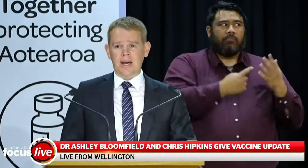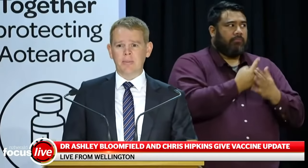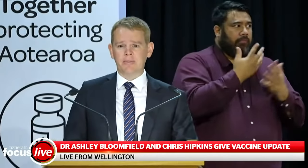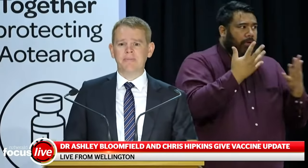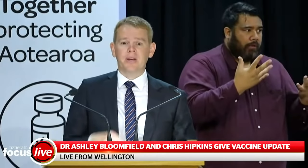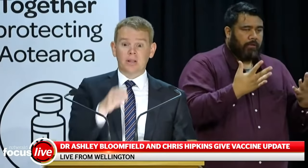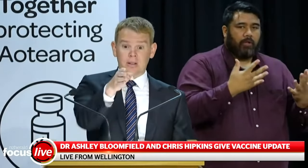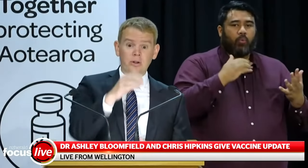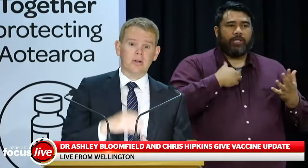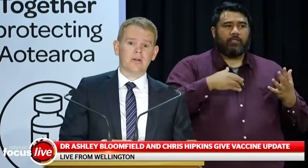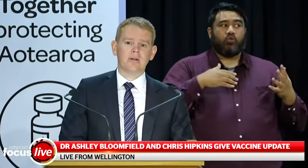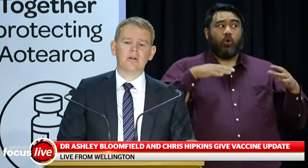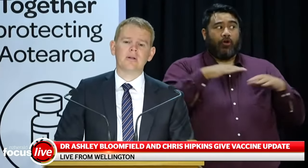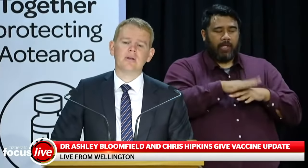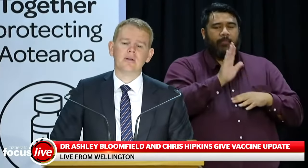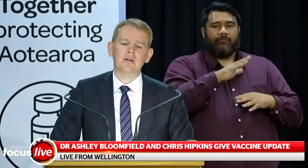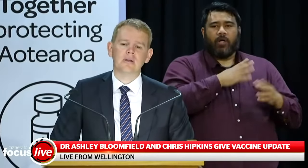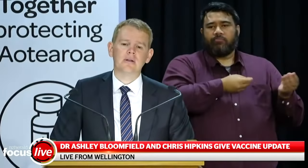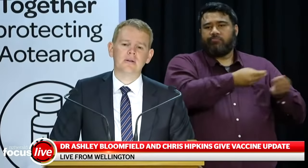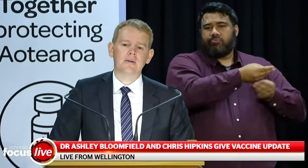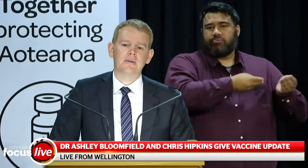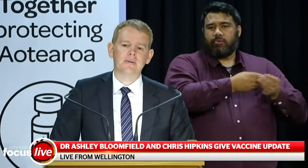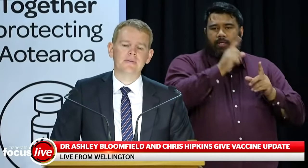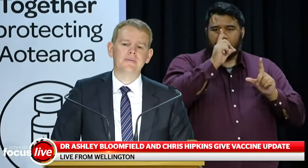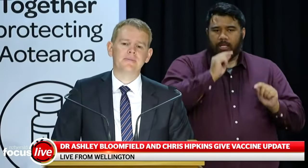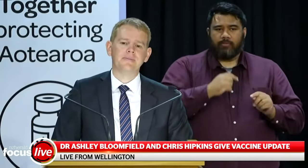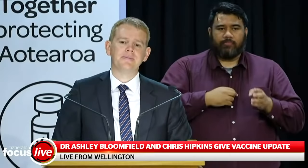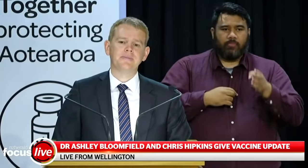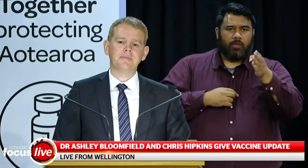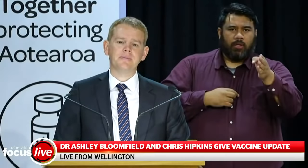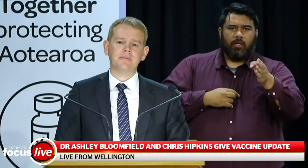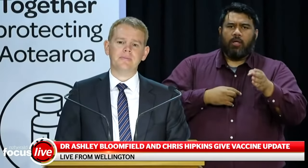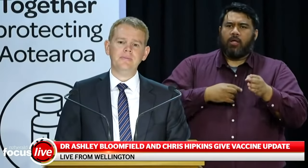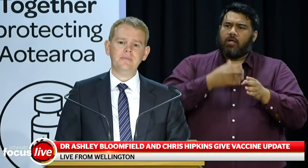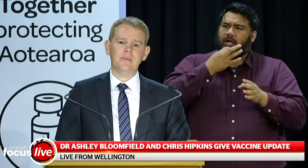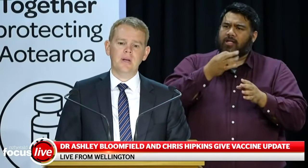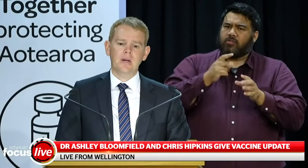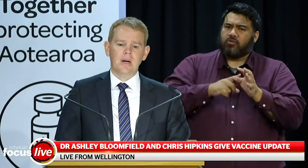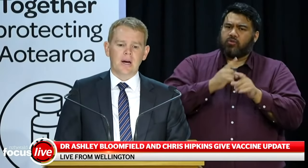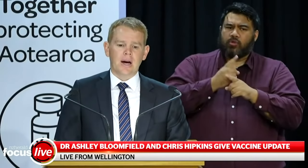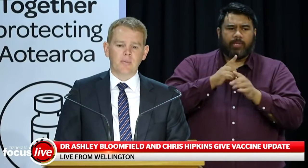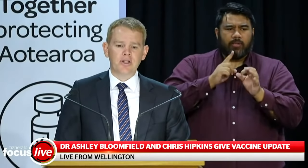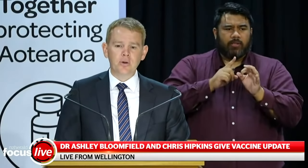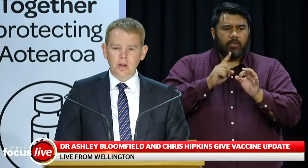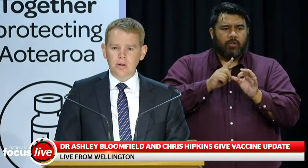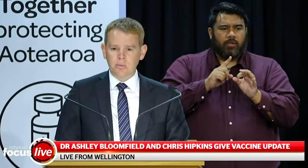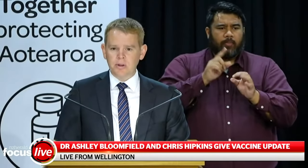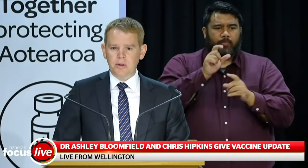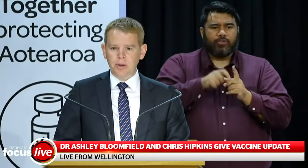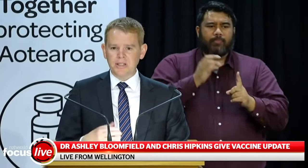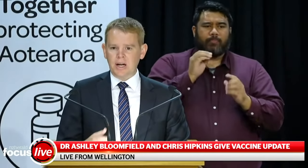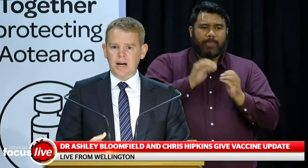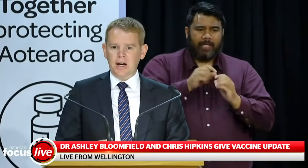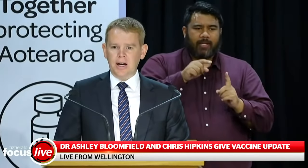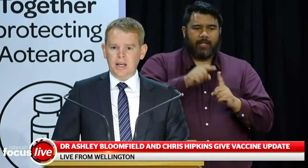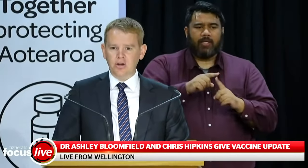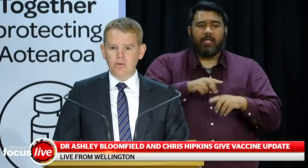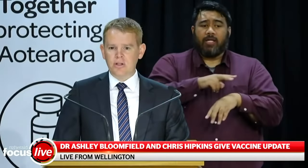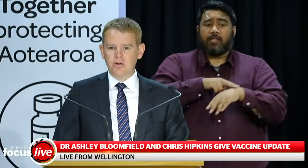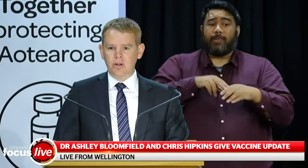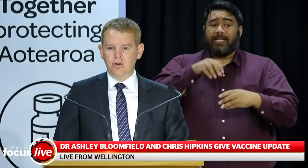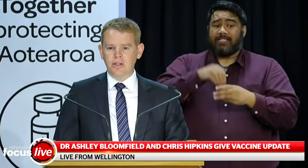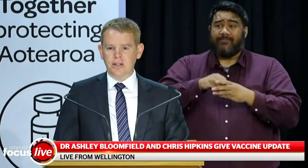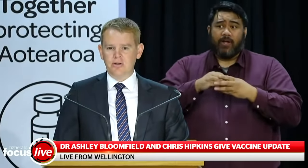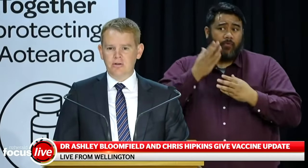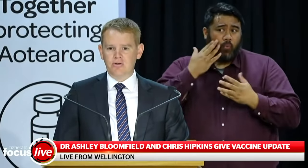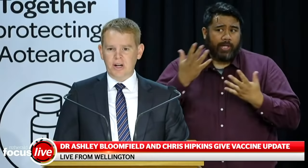is overlap. Just going back to case B, when did the police get involved? We do. The police are